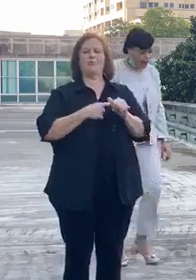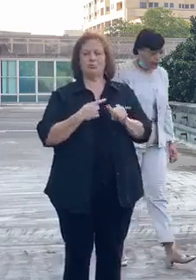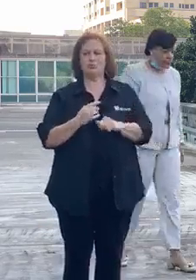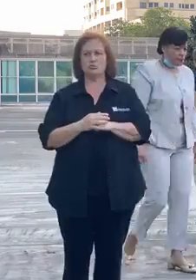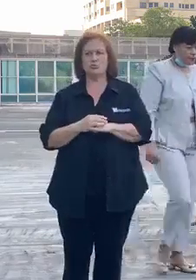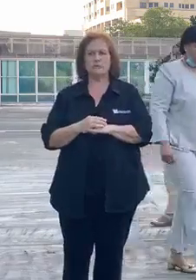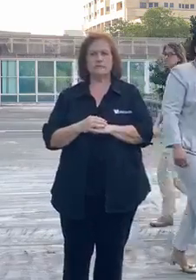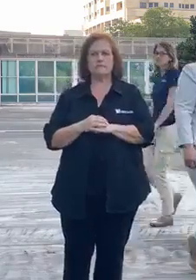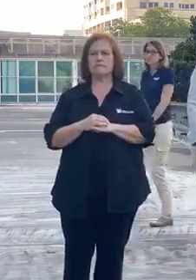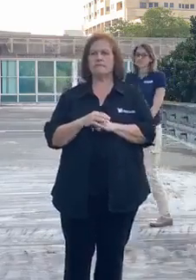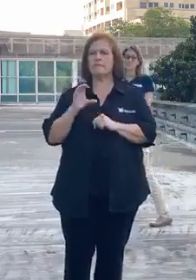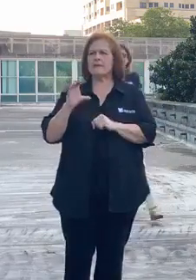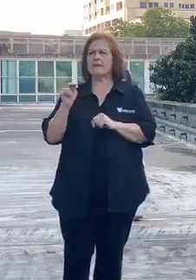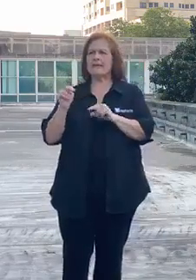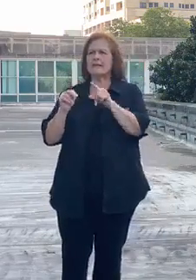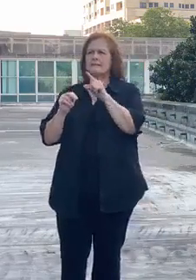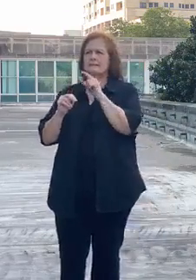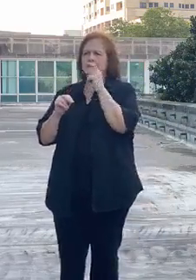CNN.